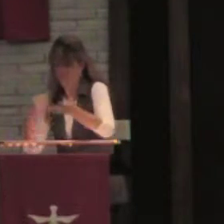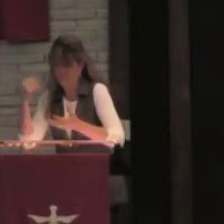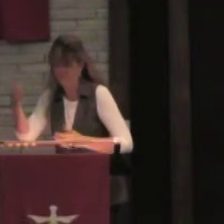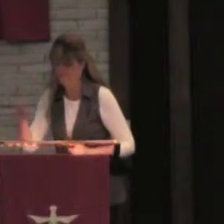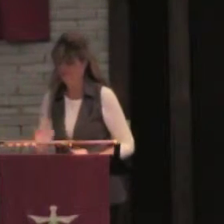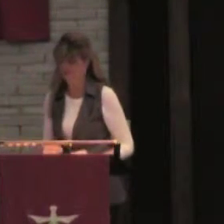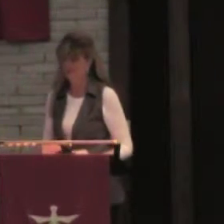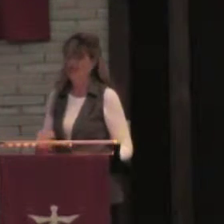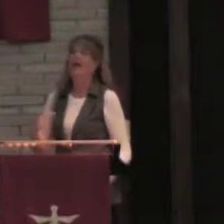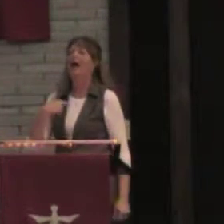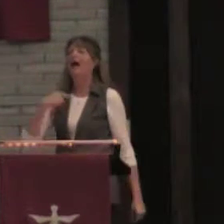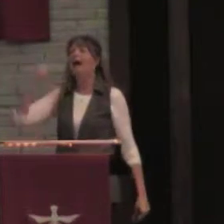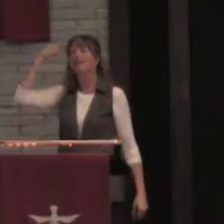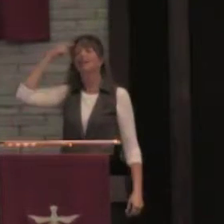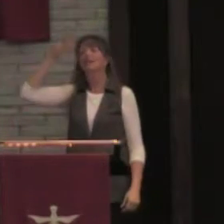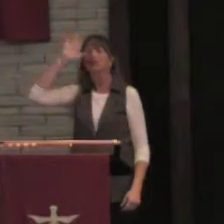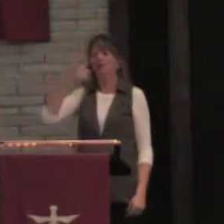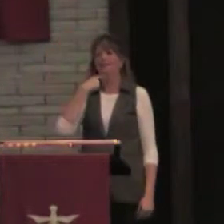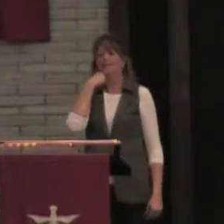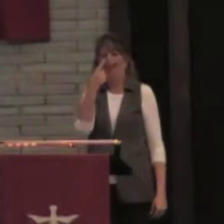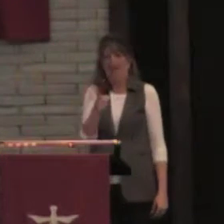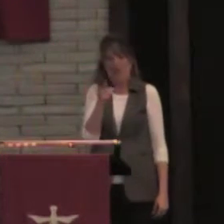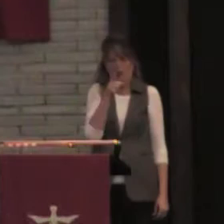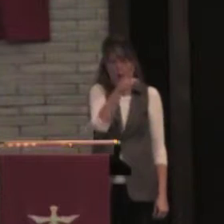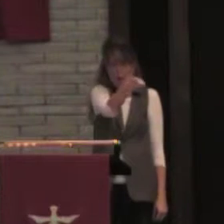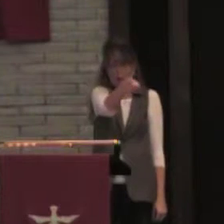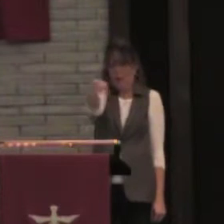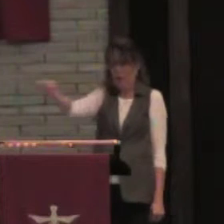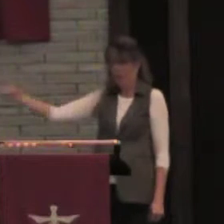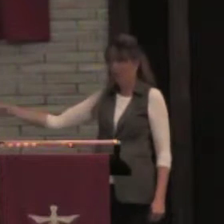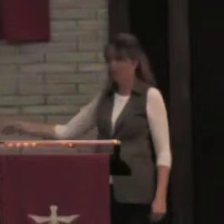God wants to give you things. And I think God tells you